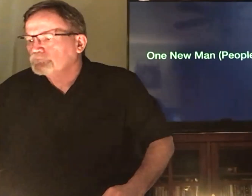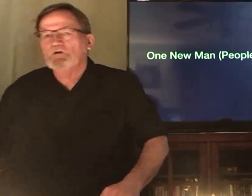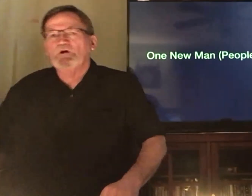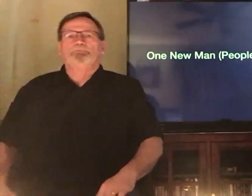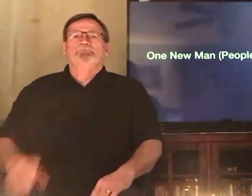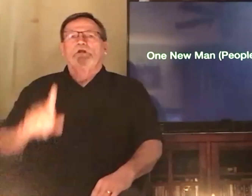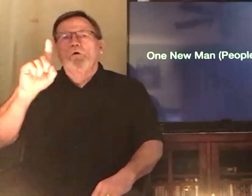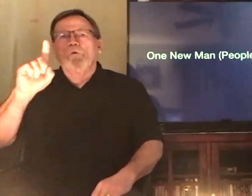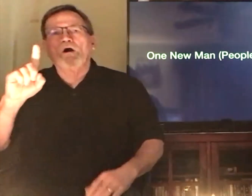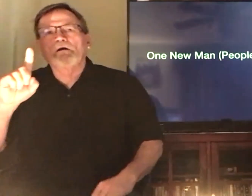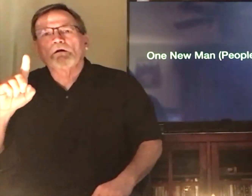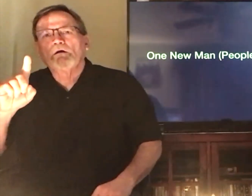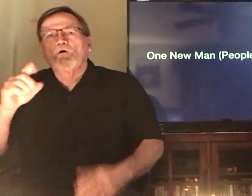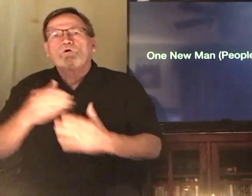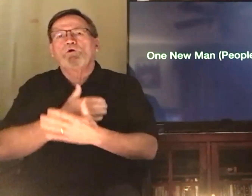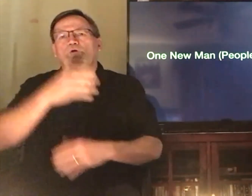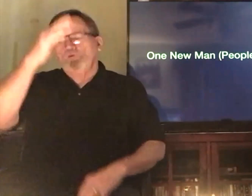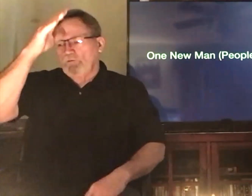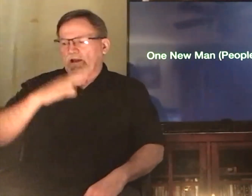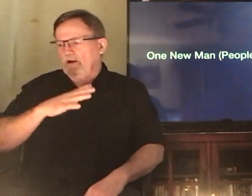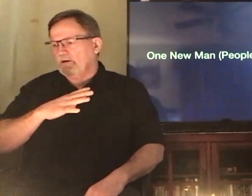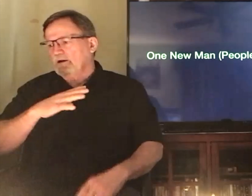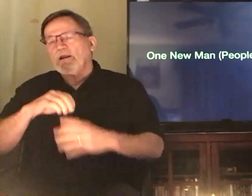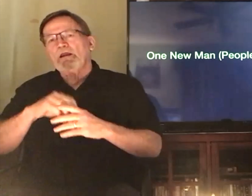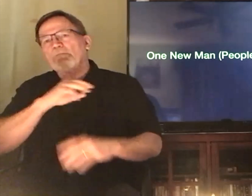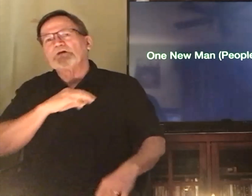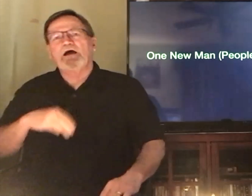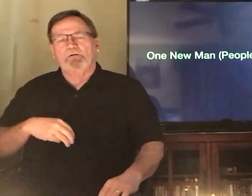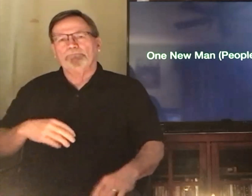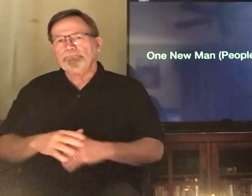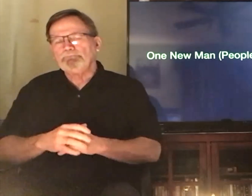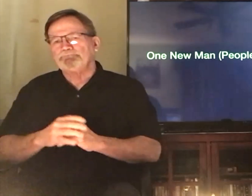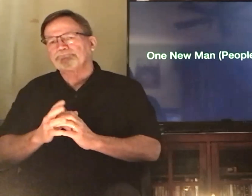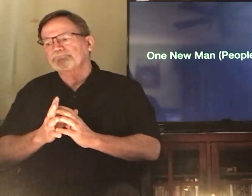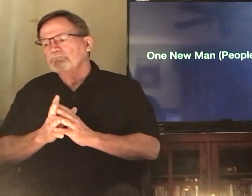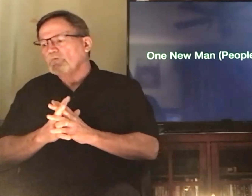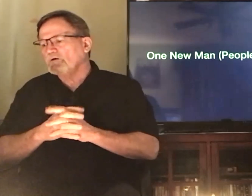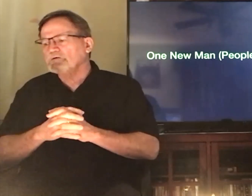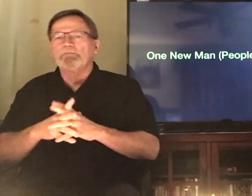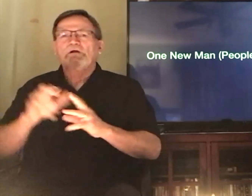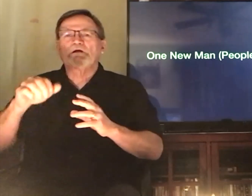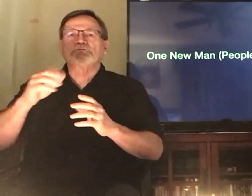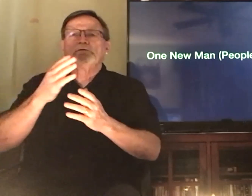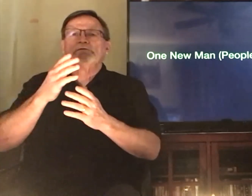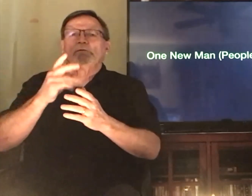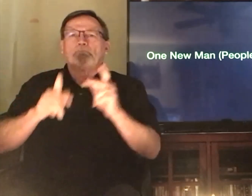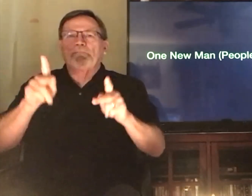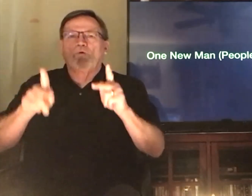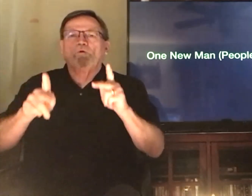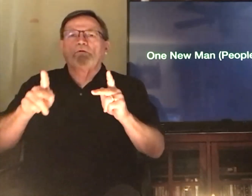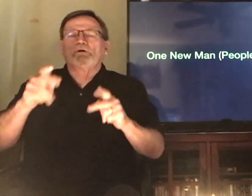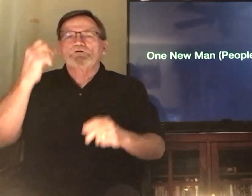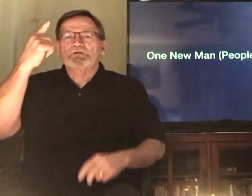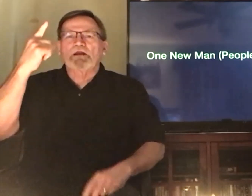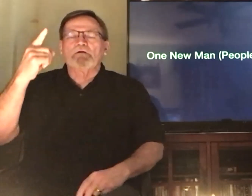okay. One blue man in Messiah. Okay. Yes. People understand,